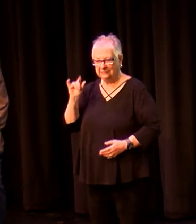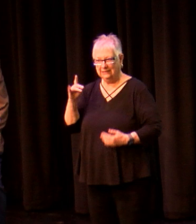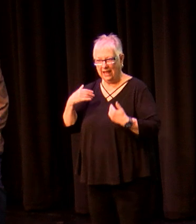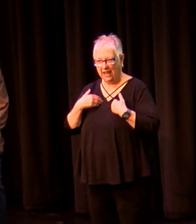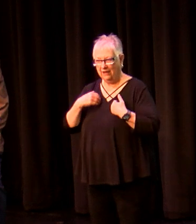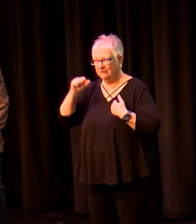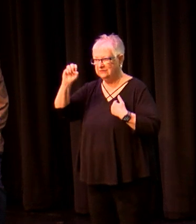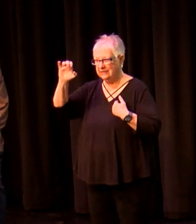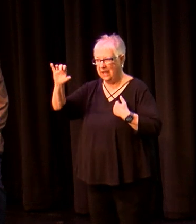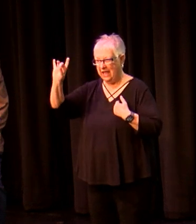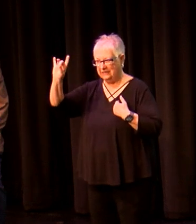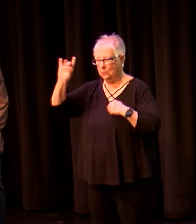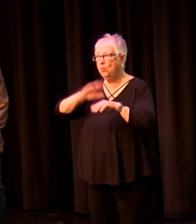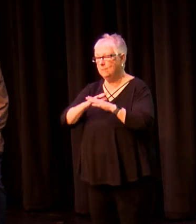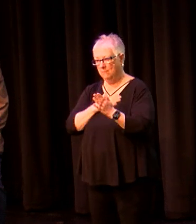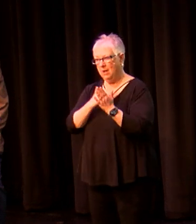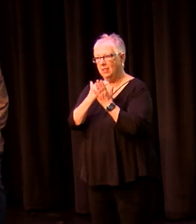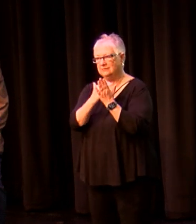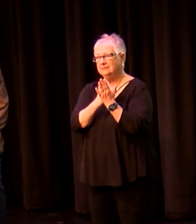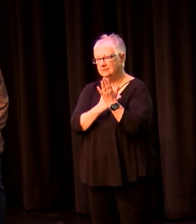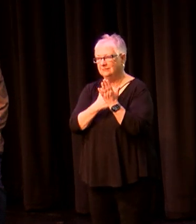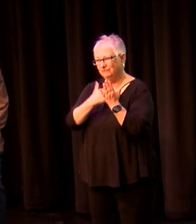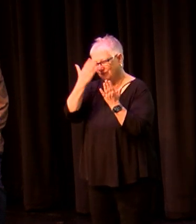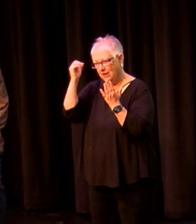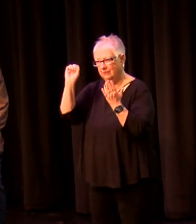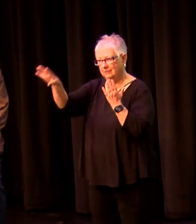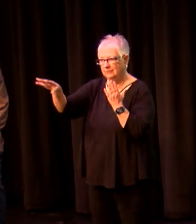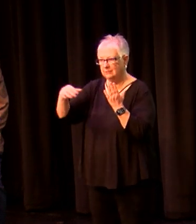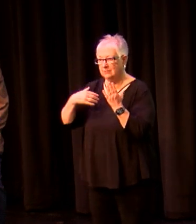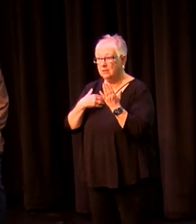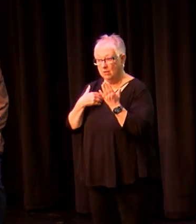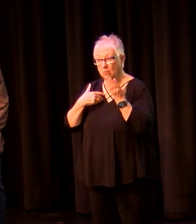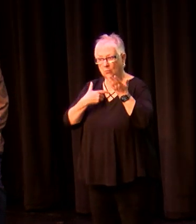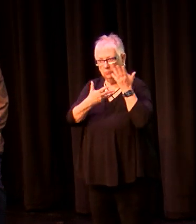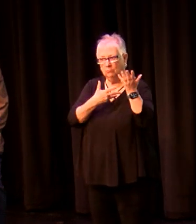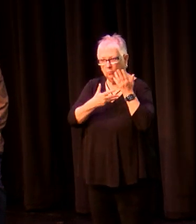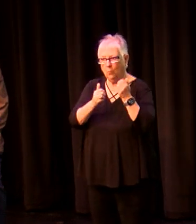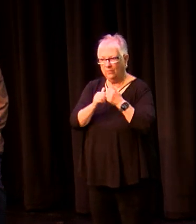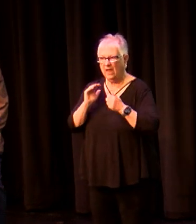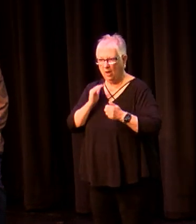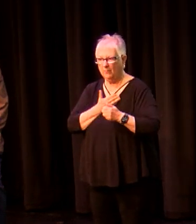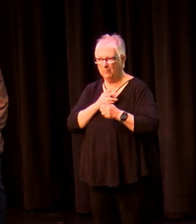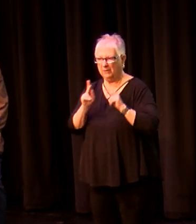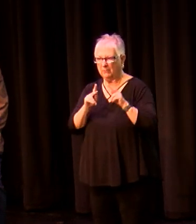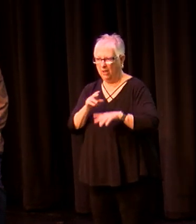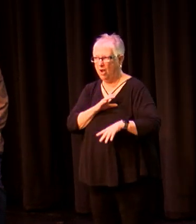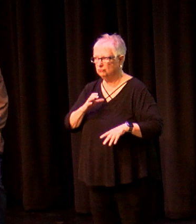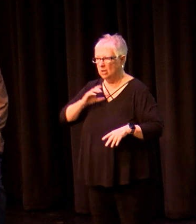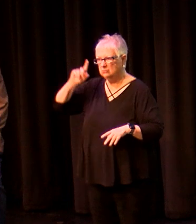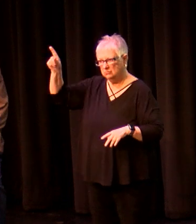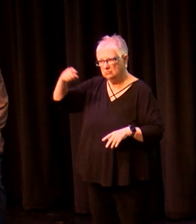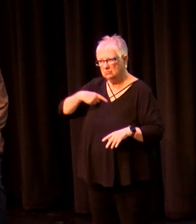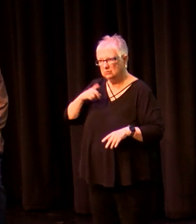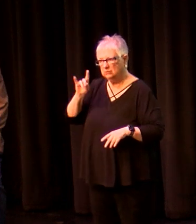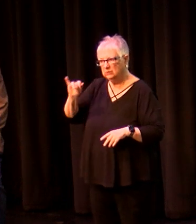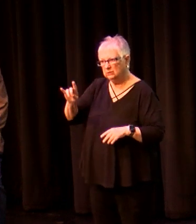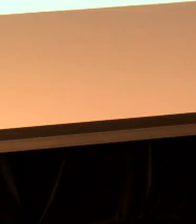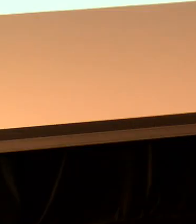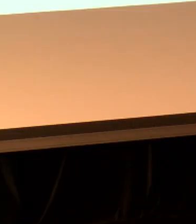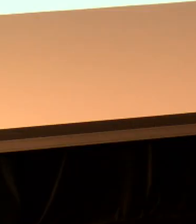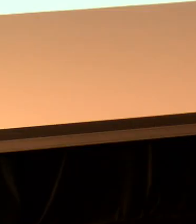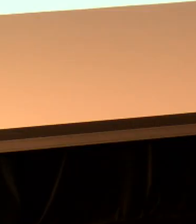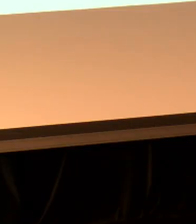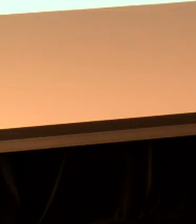to our Congress folks and senators about this for the past couple years. We really need to raise